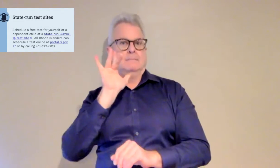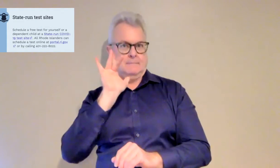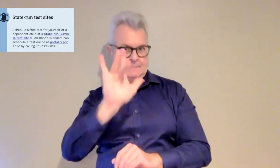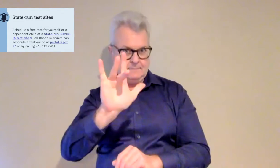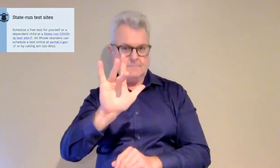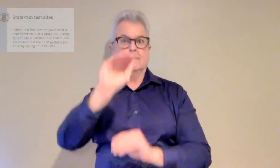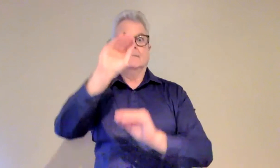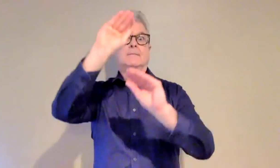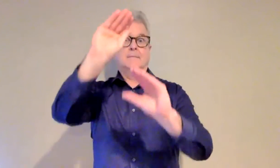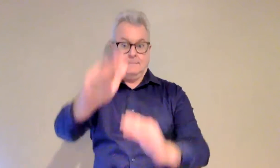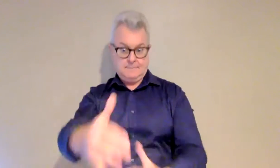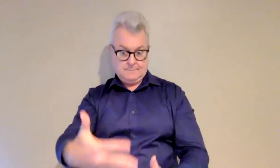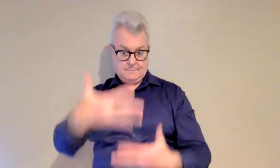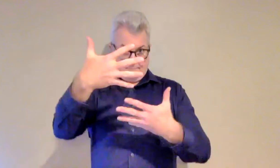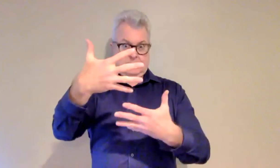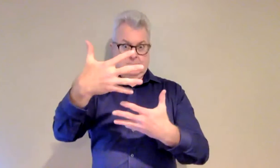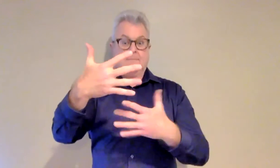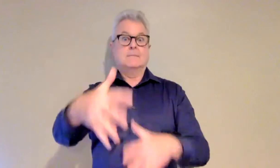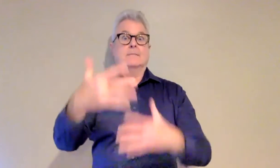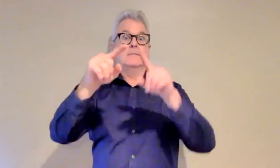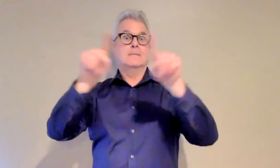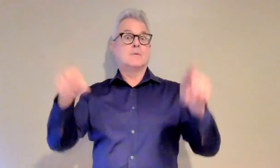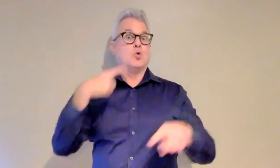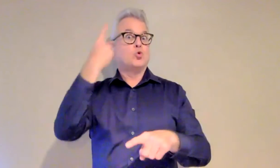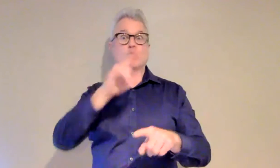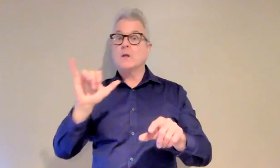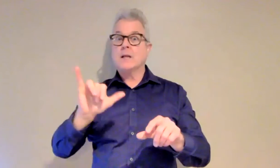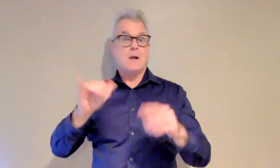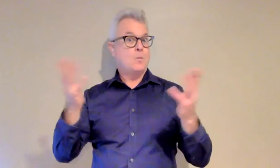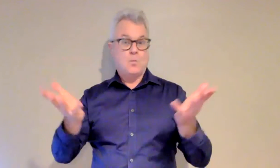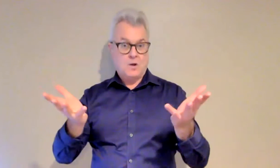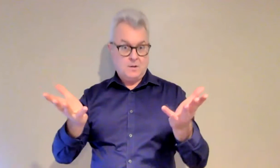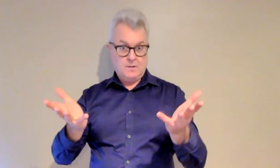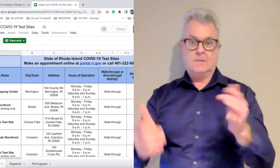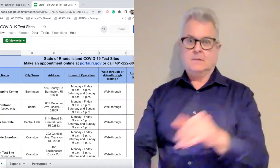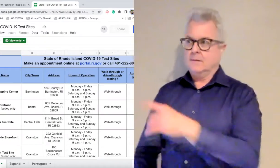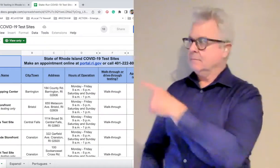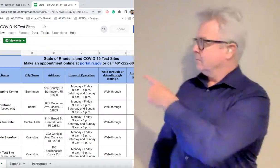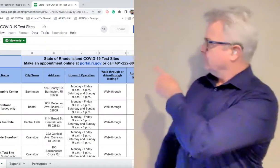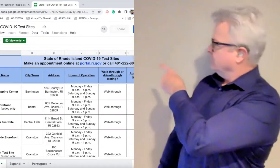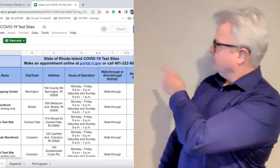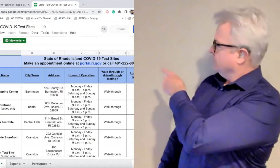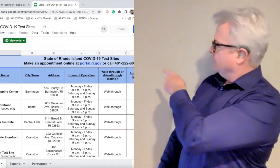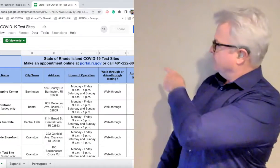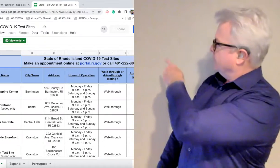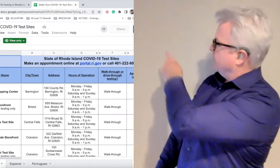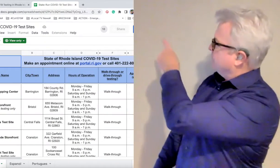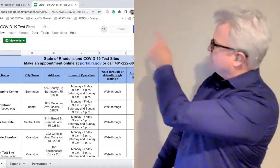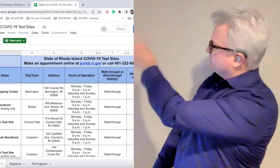of different locations. You click on that link, it'll populate a map that looks similar to the one that is behind me right now.